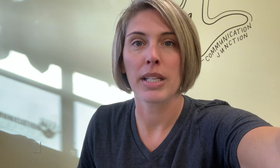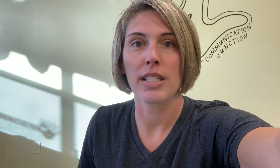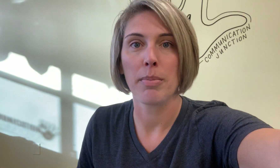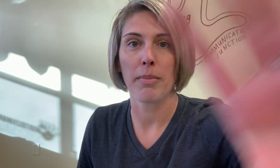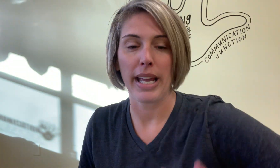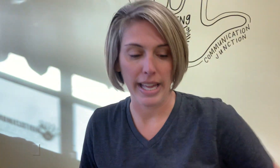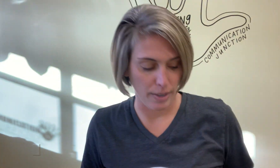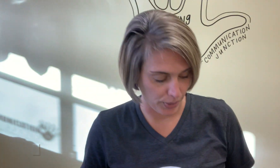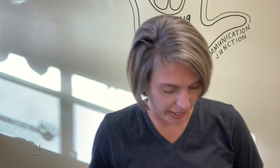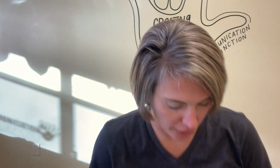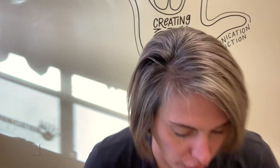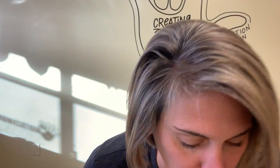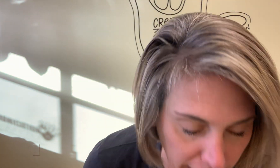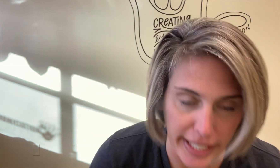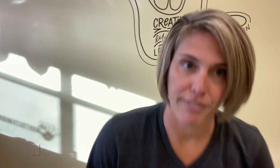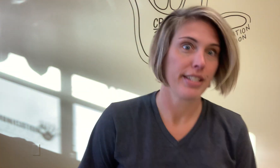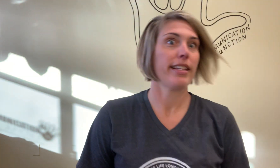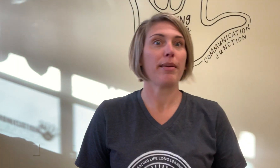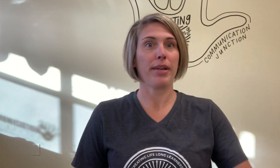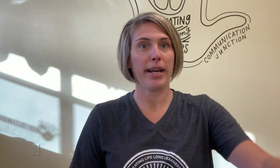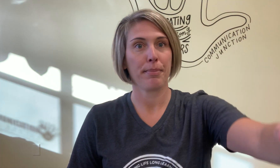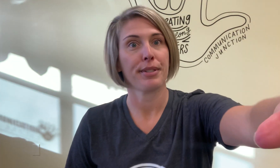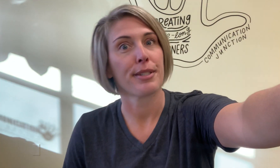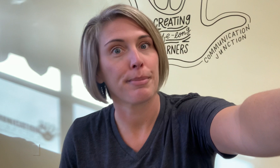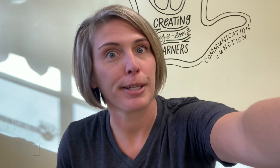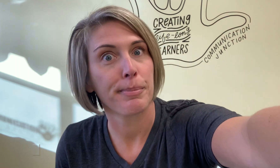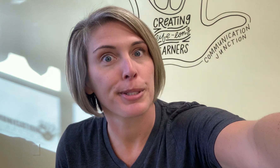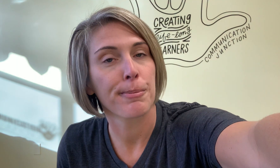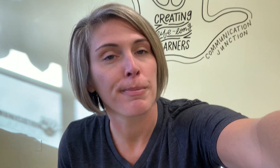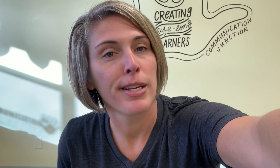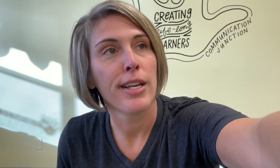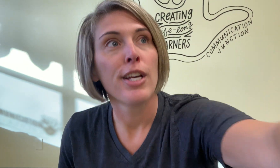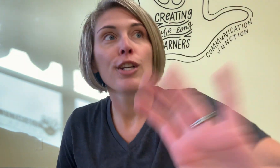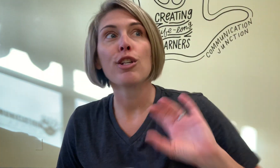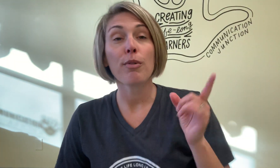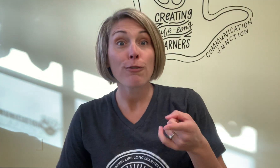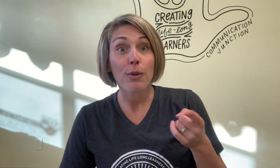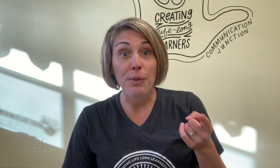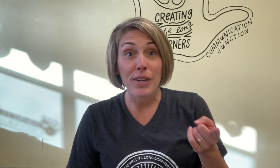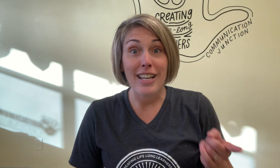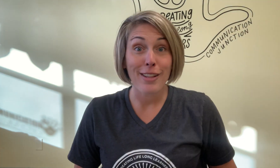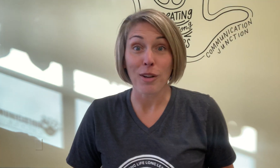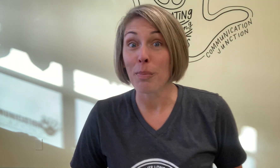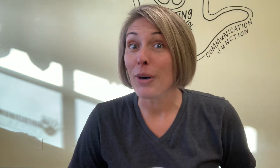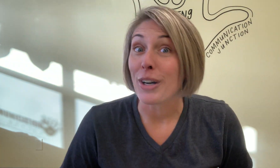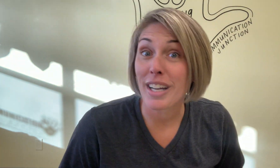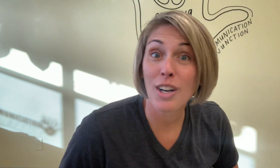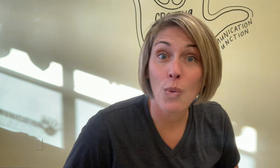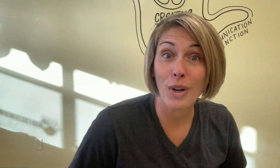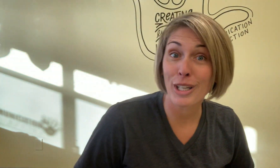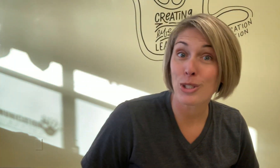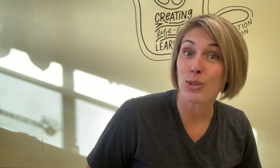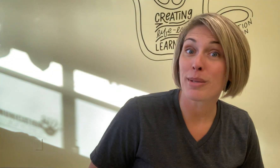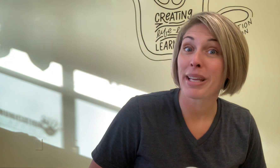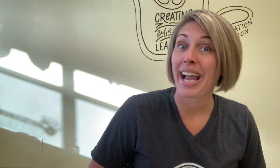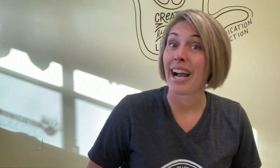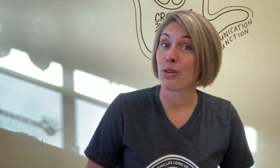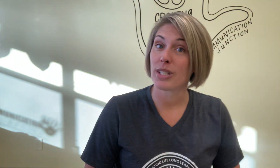up in my head when they all are kind of the same. That happens sometimes. So before we read another book, we're going to do some